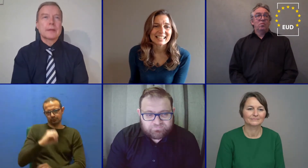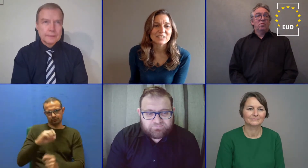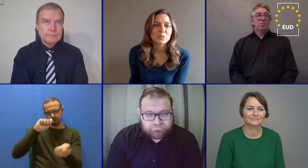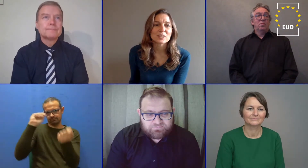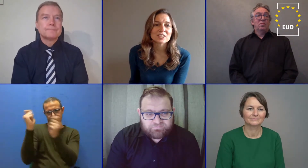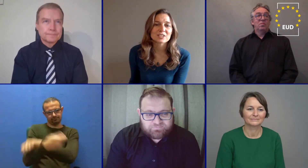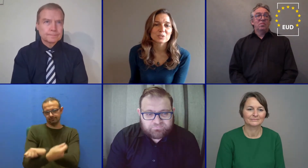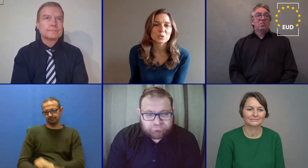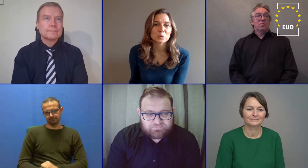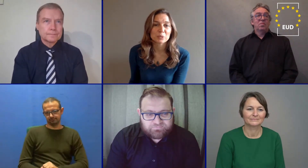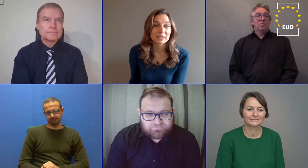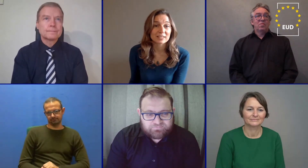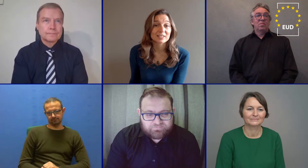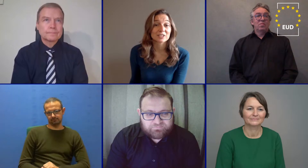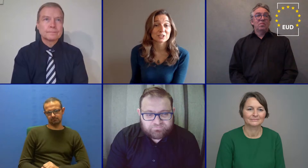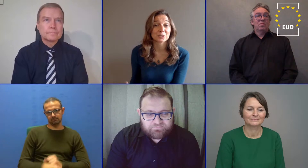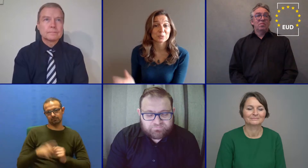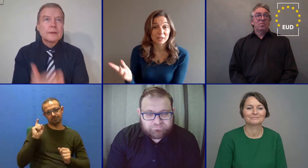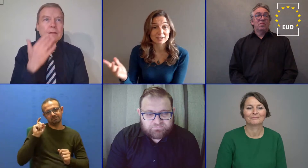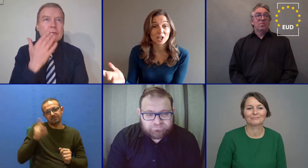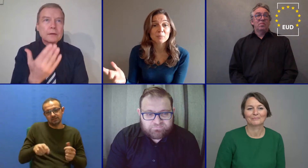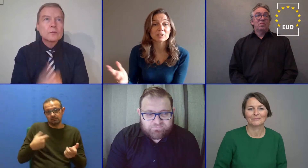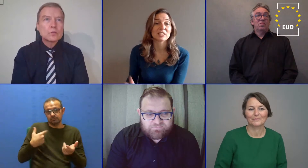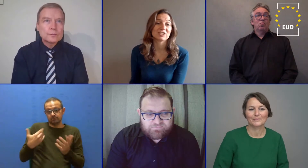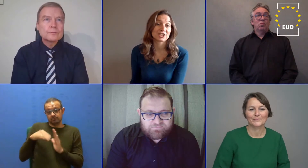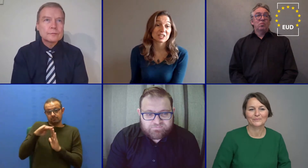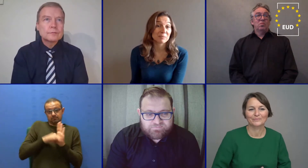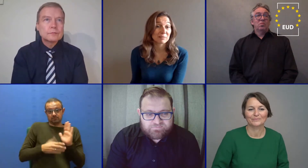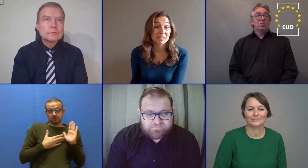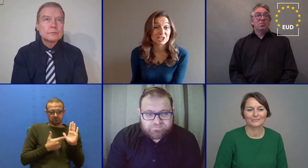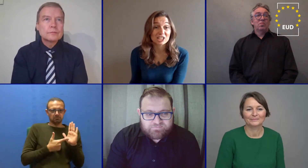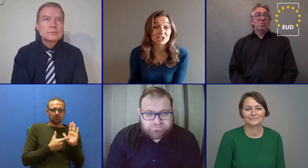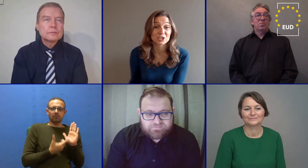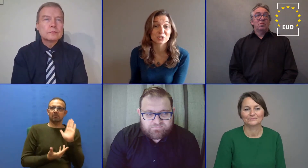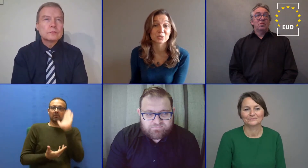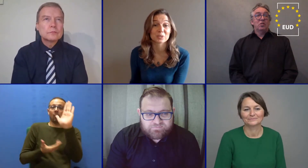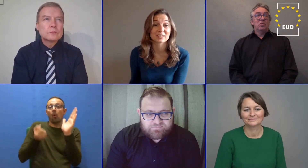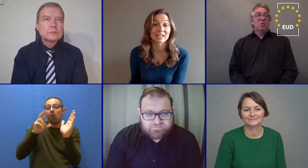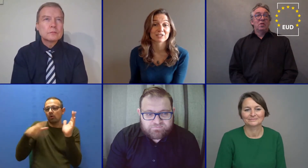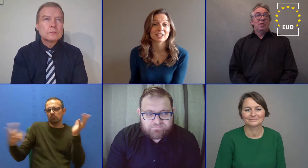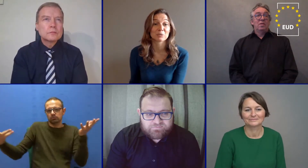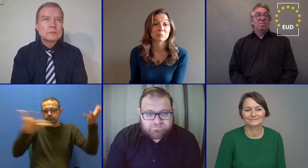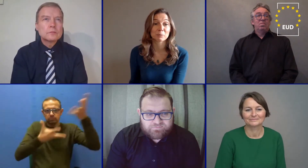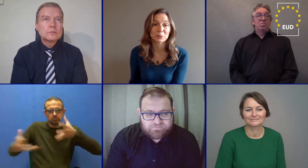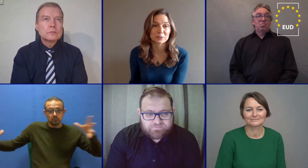And once you bring it to and lobby, they make many changes to the standards that we propose.